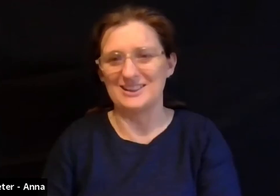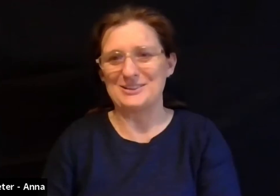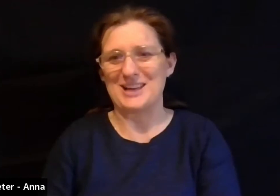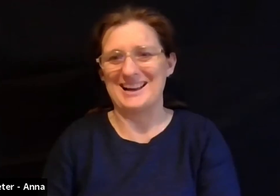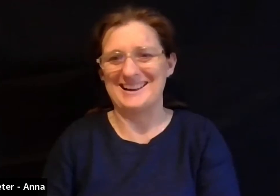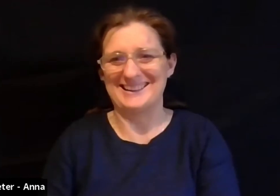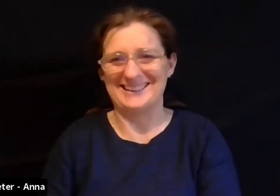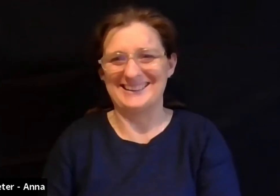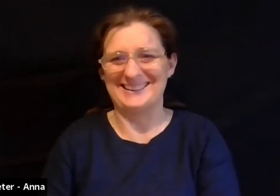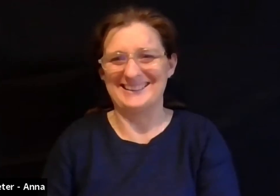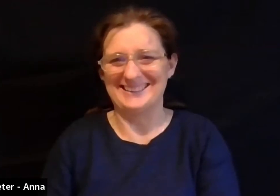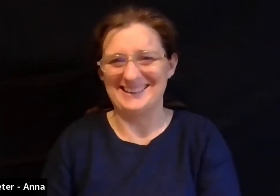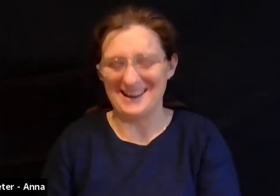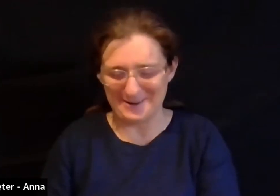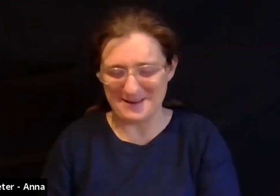Alleluia.